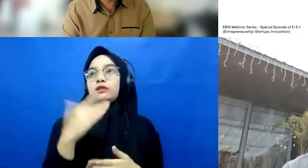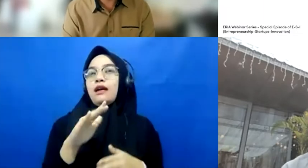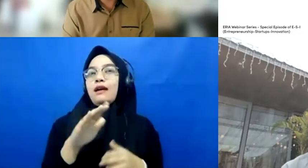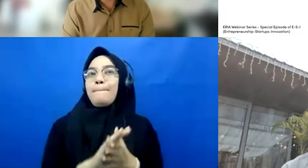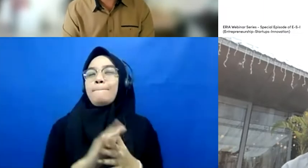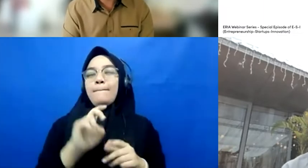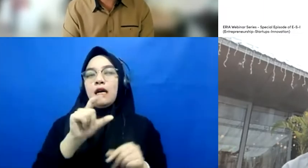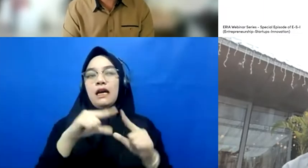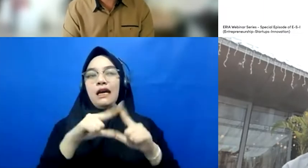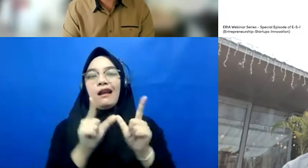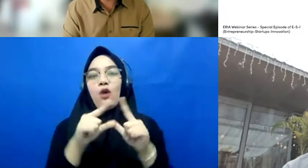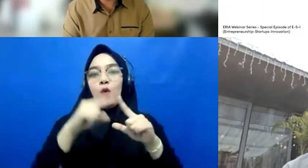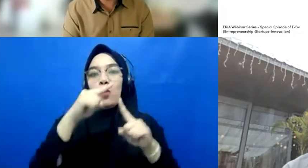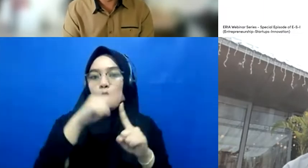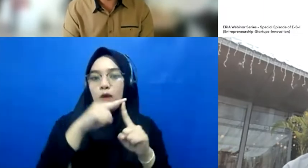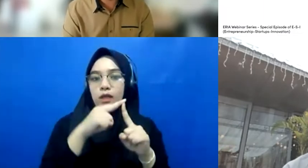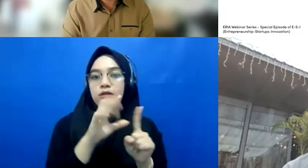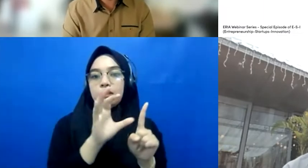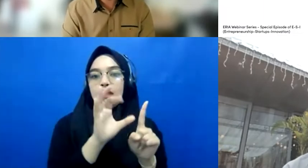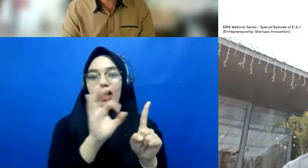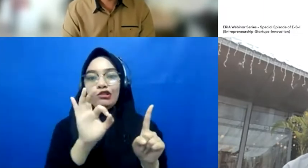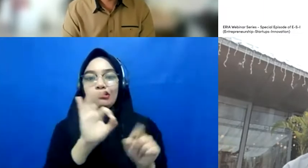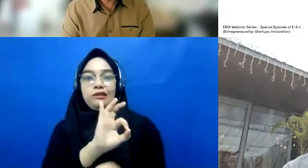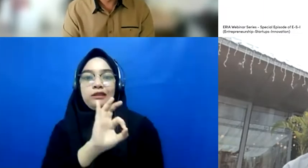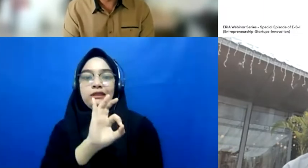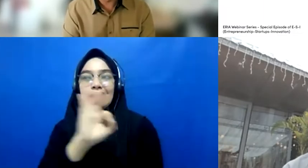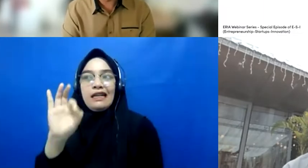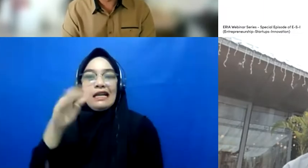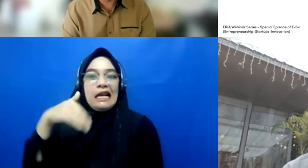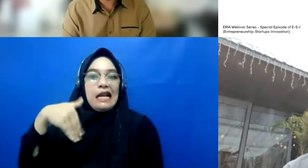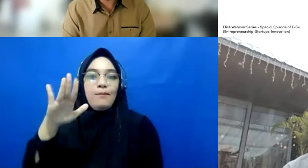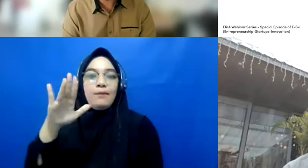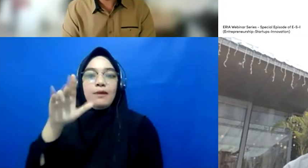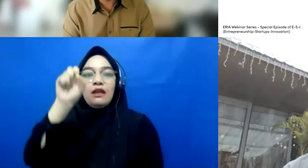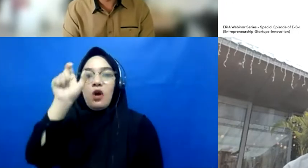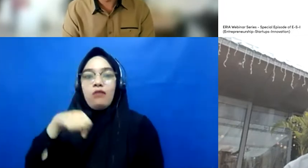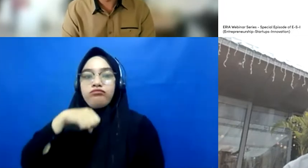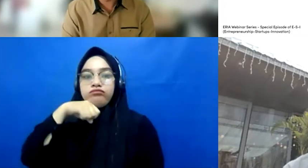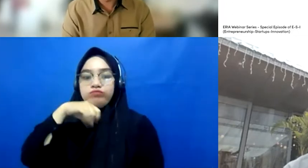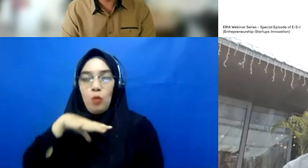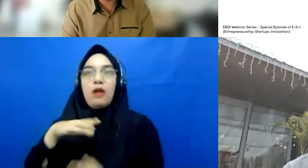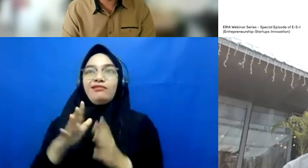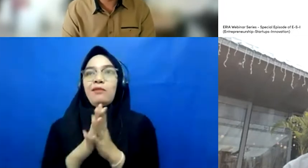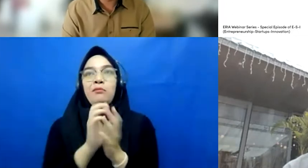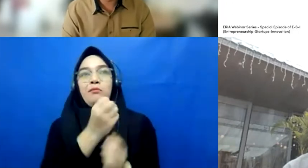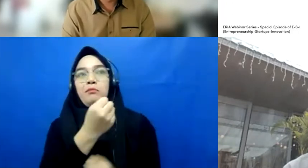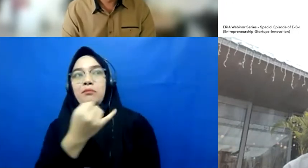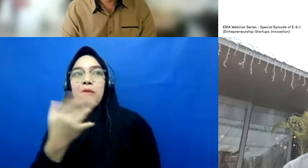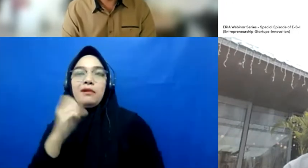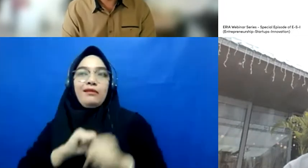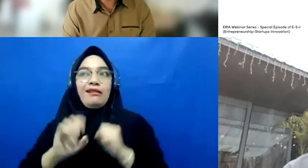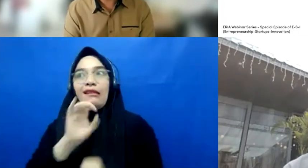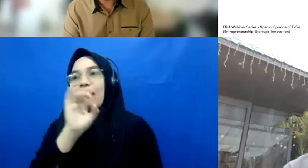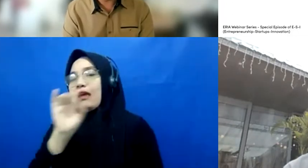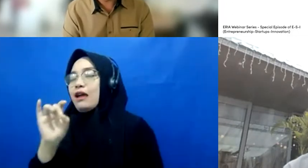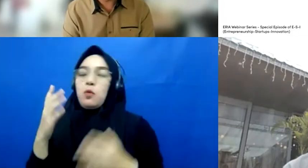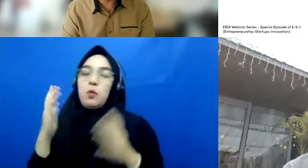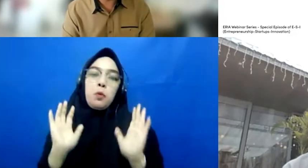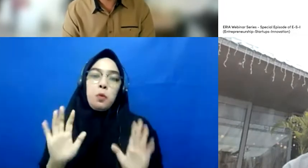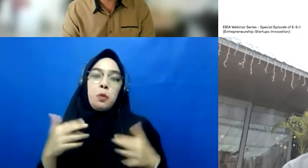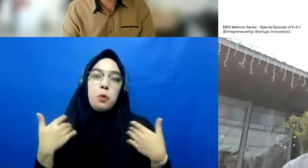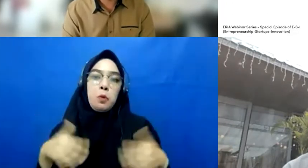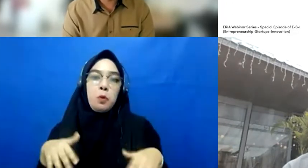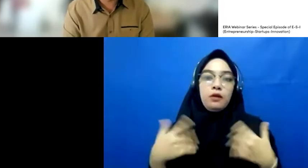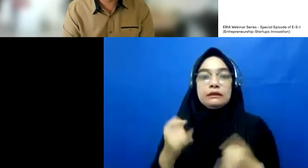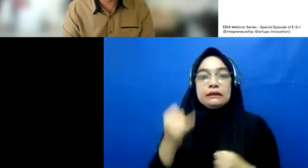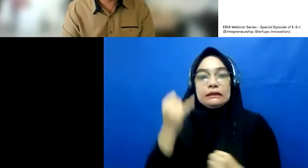over the years that the enterprise has been established. Thank you, Seng Chun, for joining us this afternoon. And our final